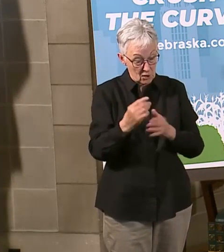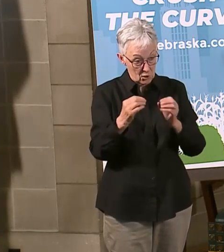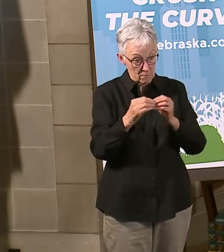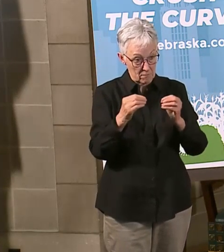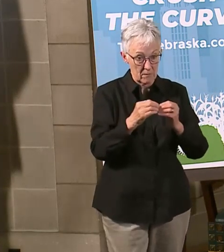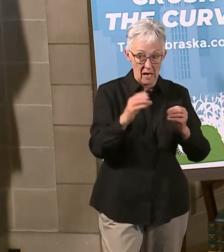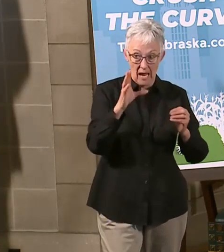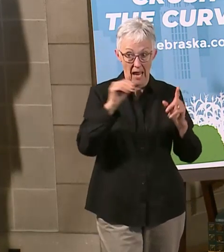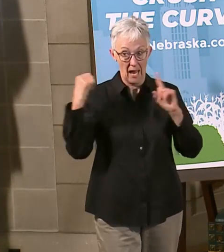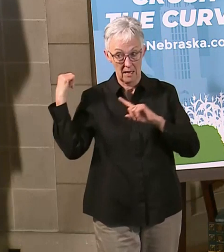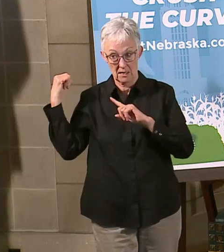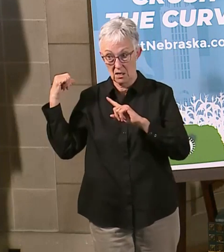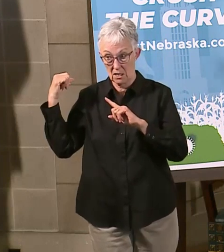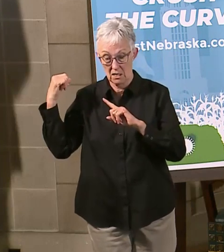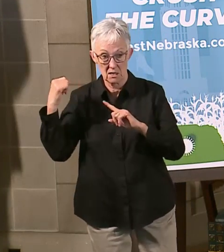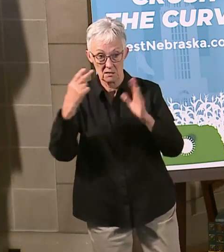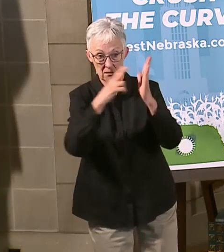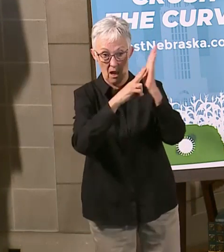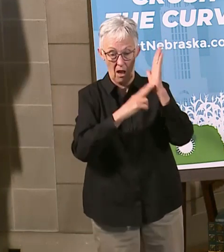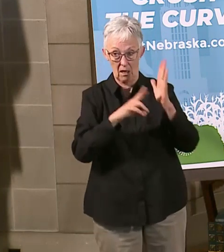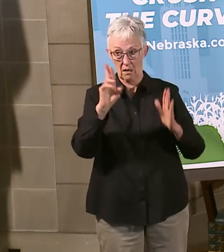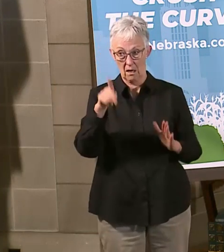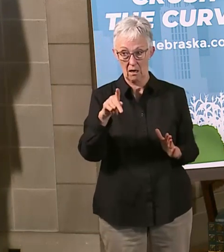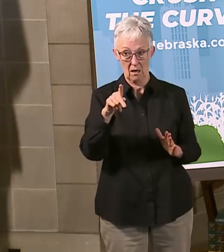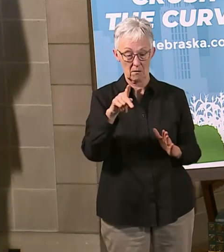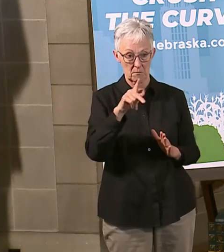the curve. Go sign up at testnebraska.com and challenge 5 of